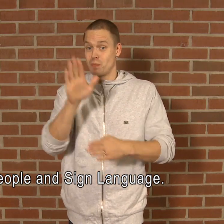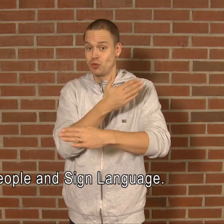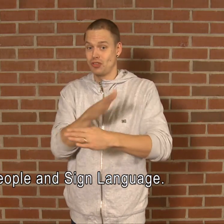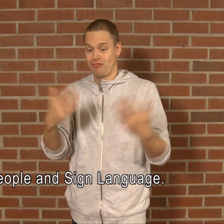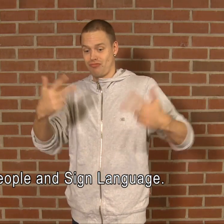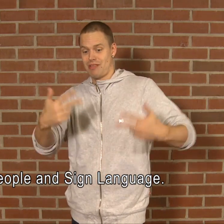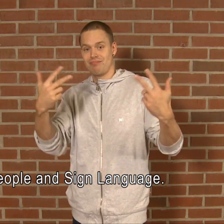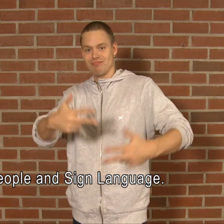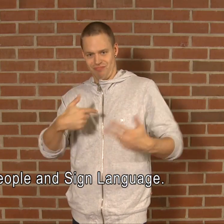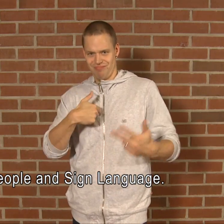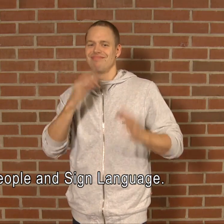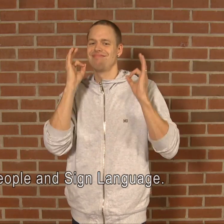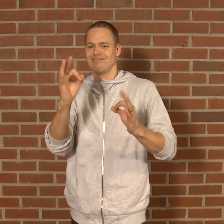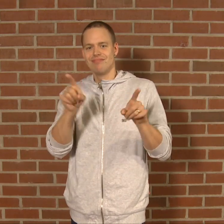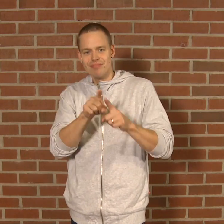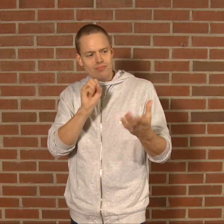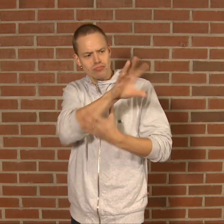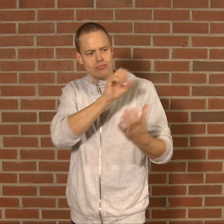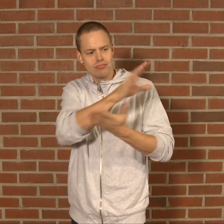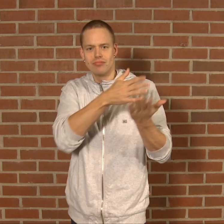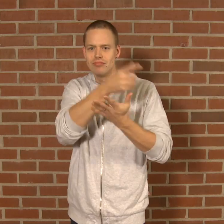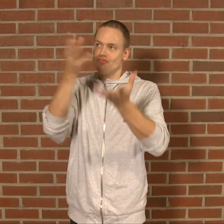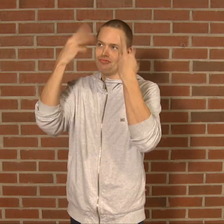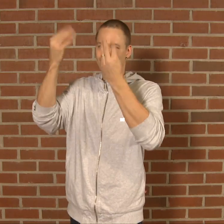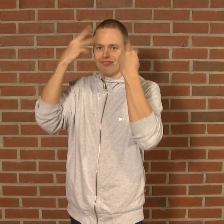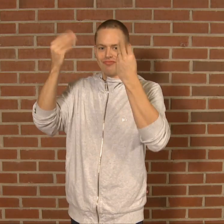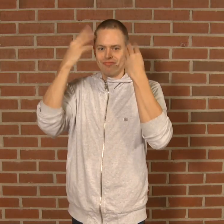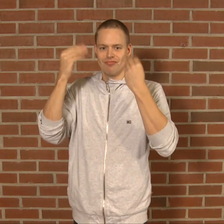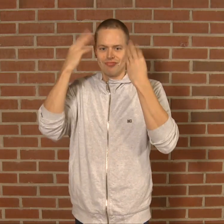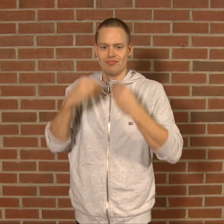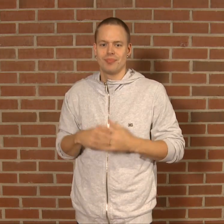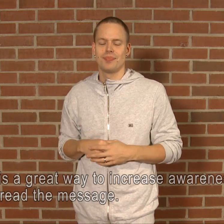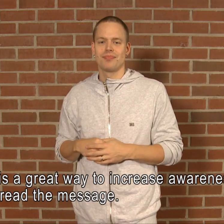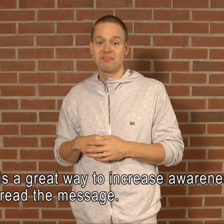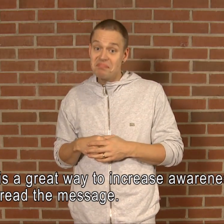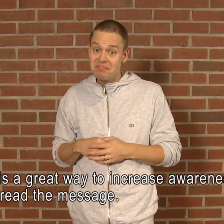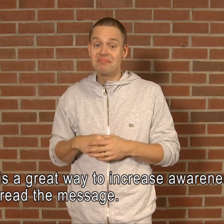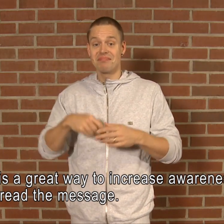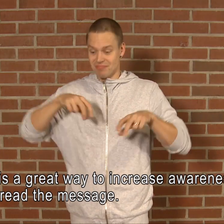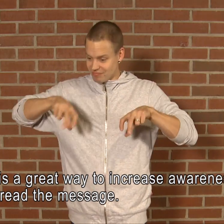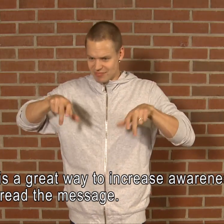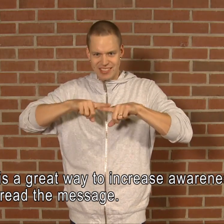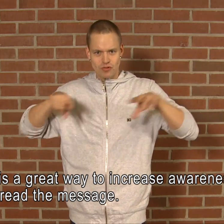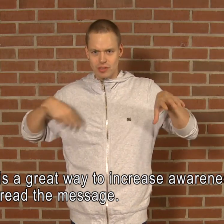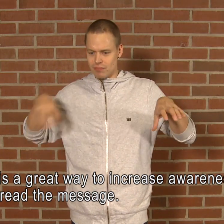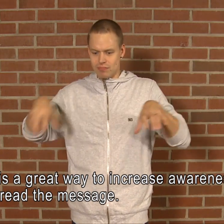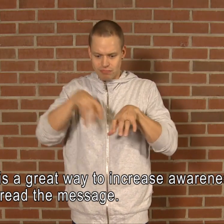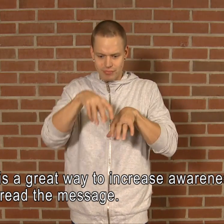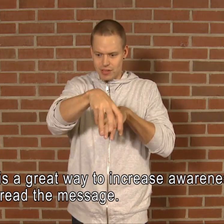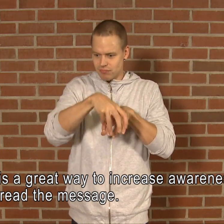doin' over there? There's a party over here Winners over here Losers over there My attitude always been